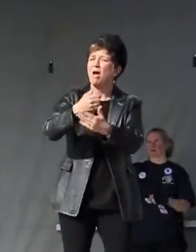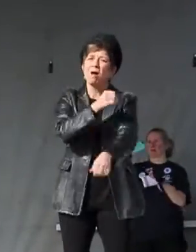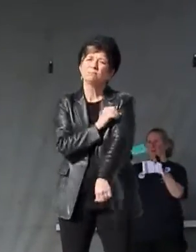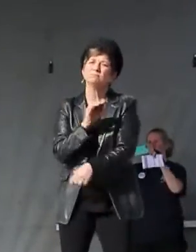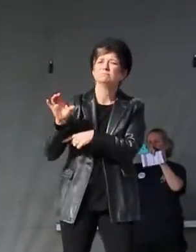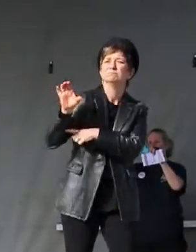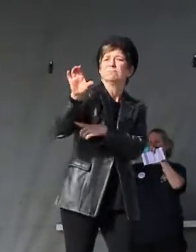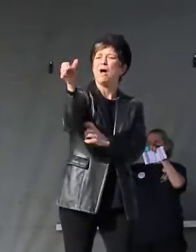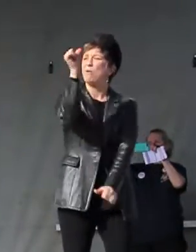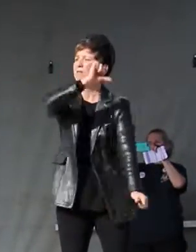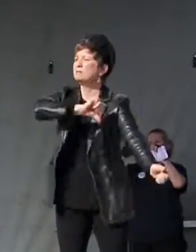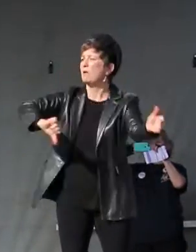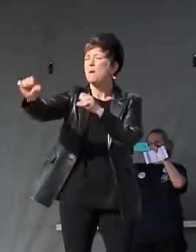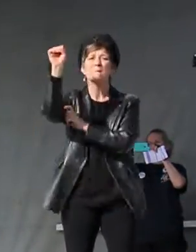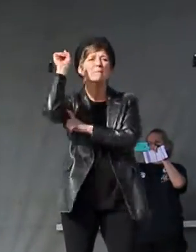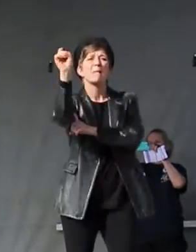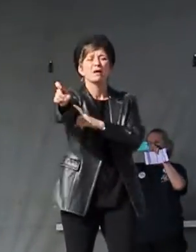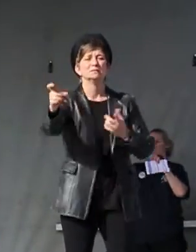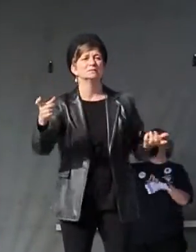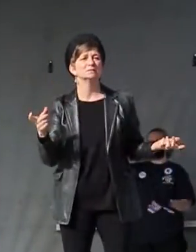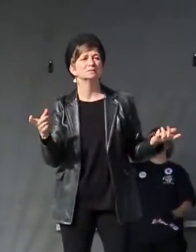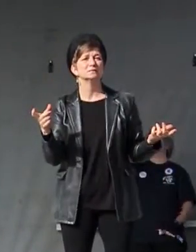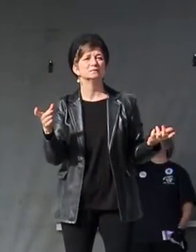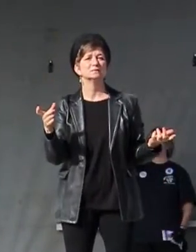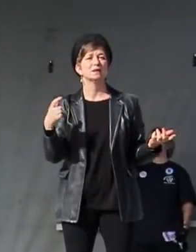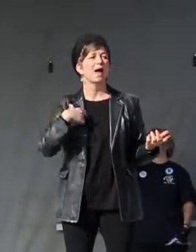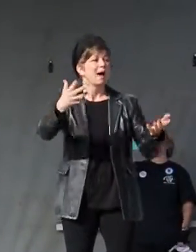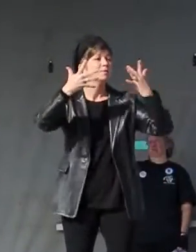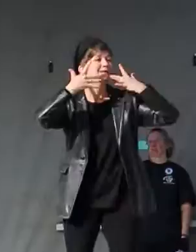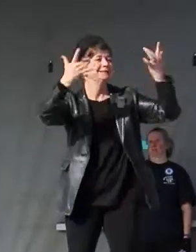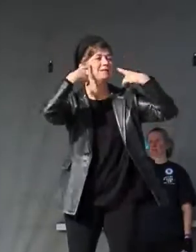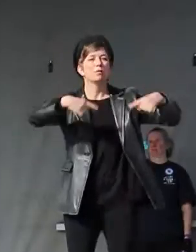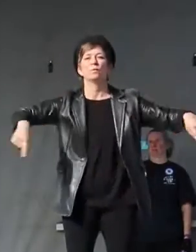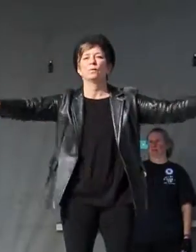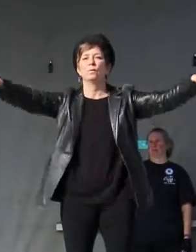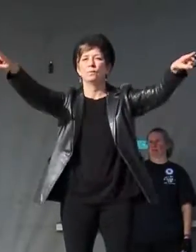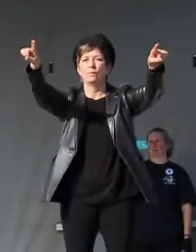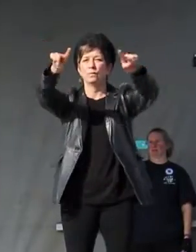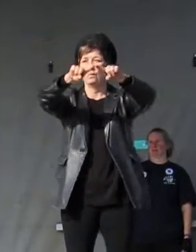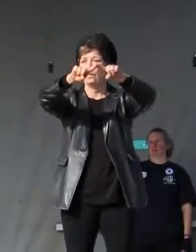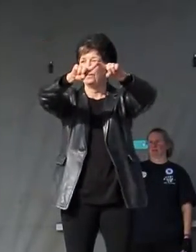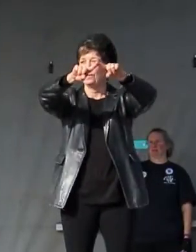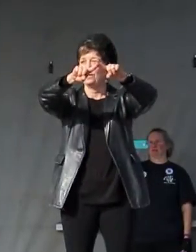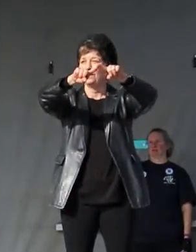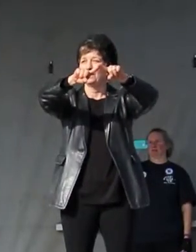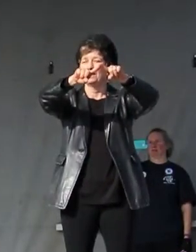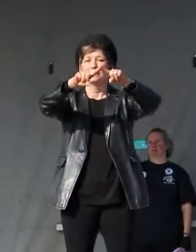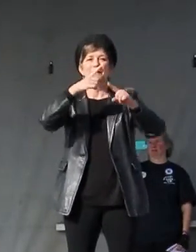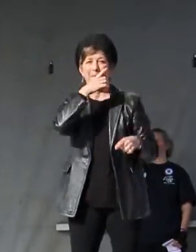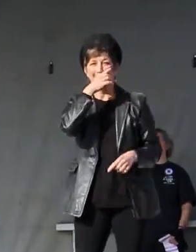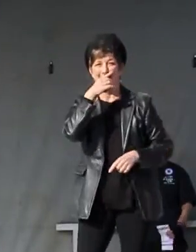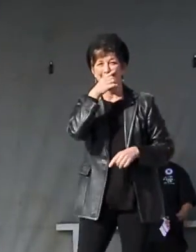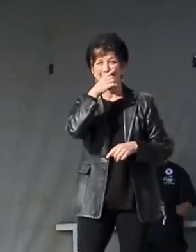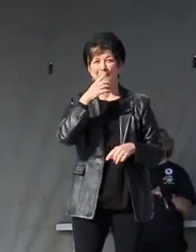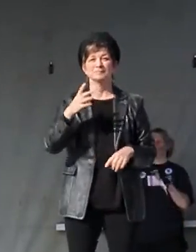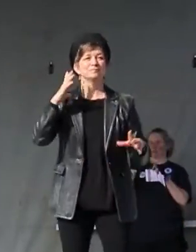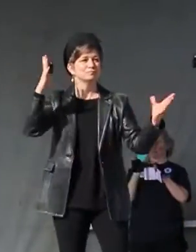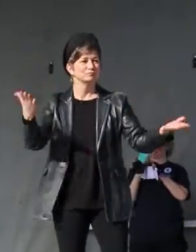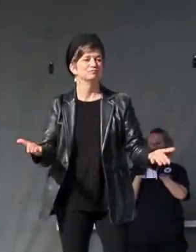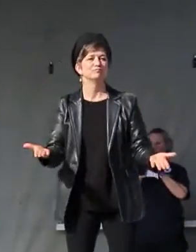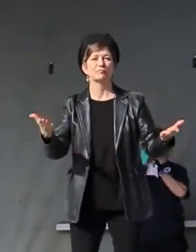empower one another. And I'm going to sing this song for you and your day. Rise